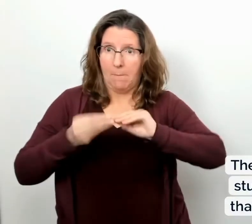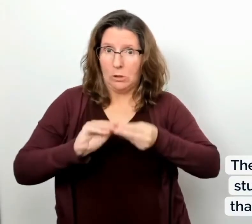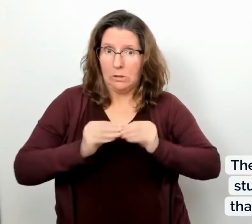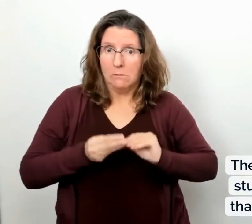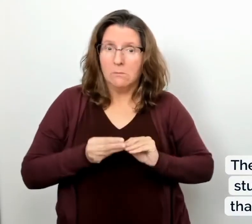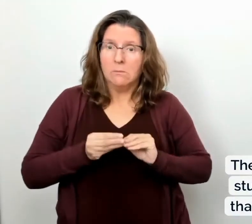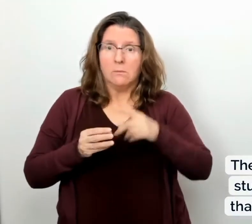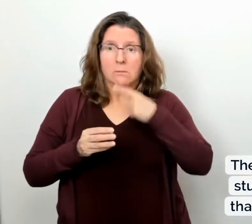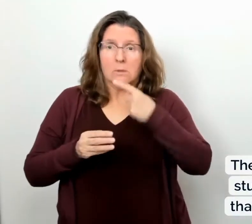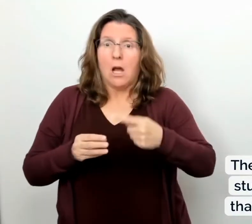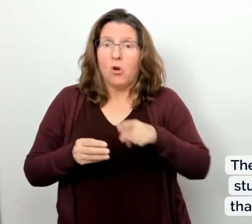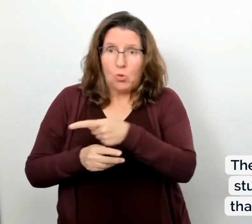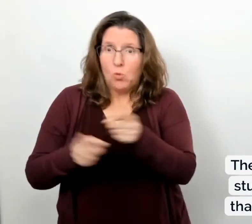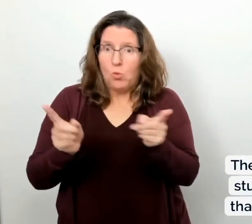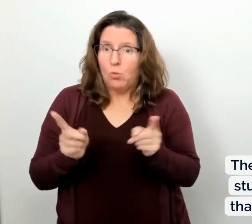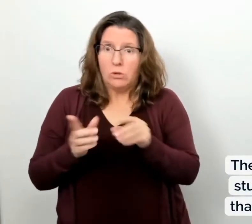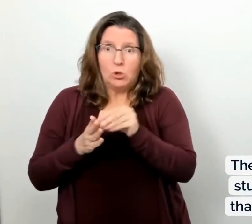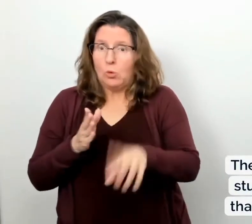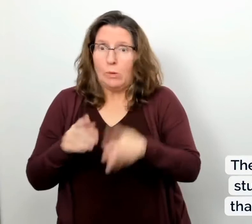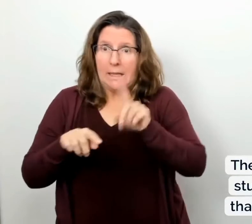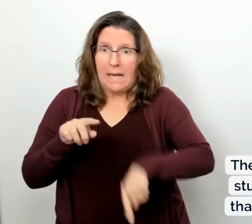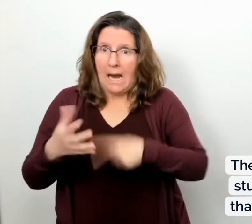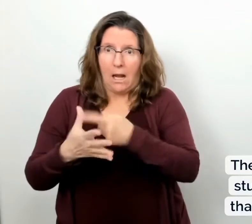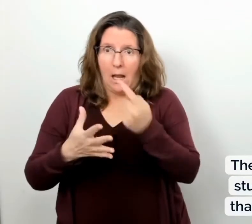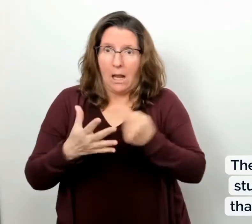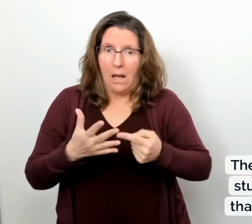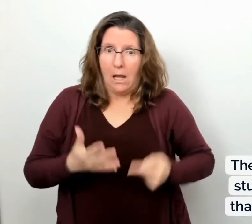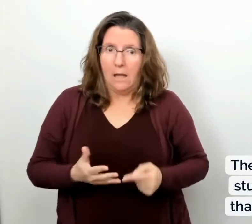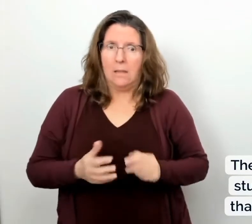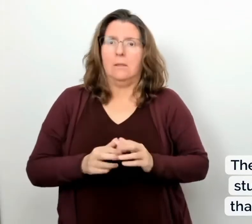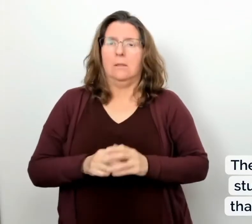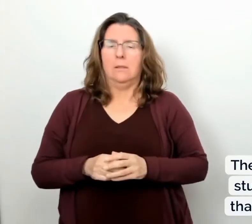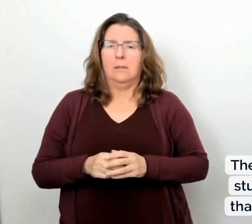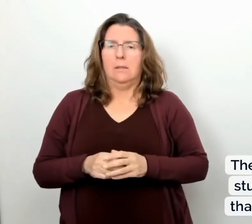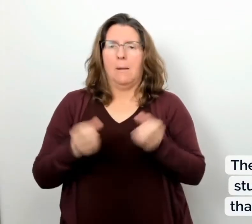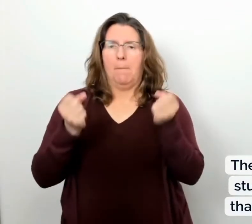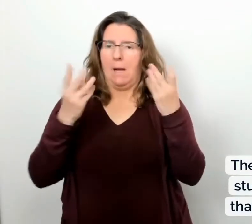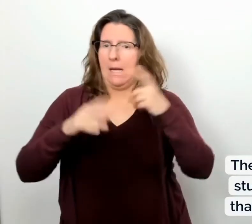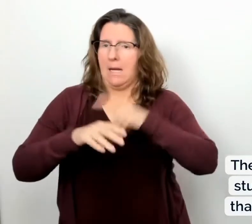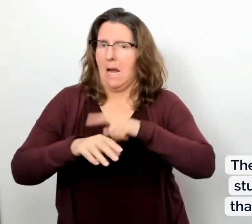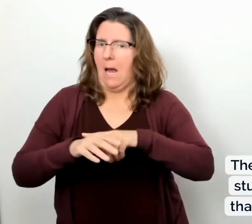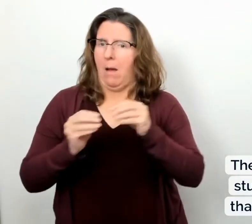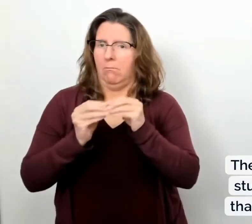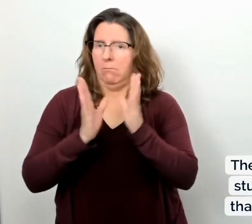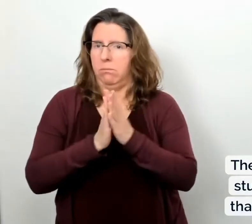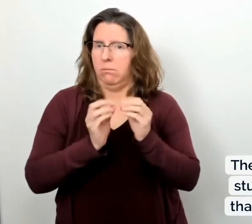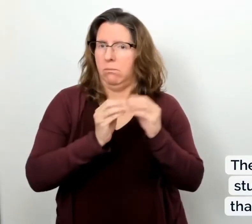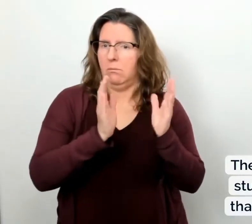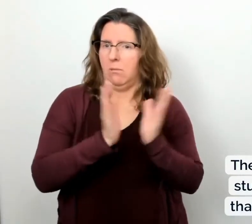IQ testing, scoring, and reports tend to highlight student weaknesses. I've had a